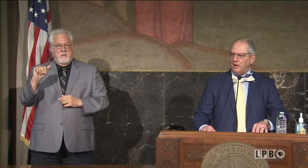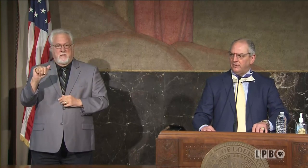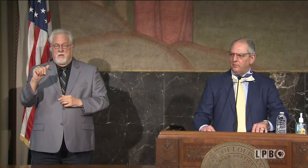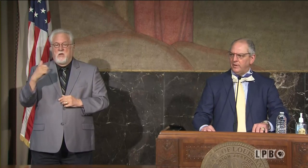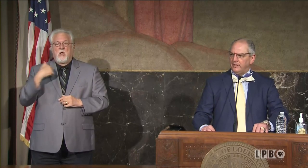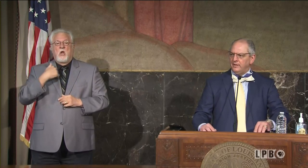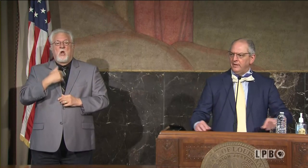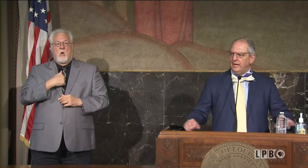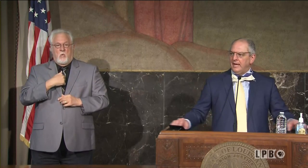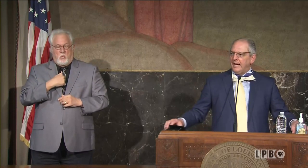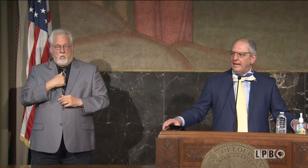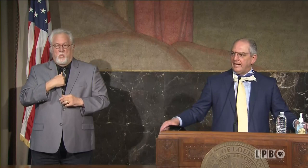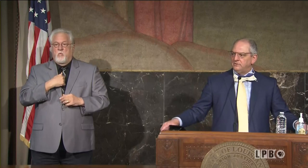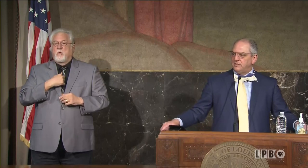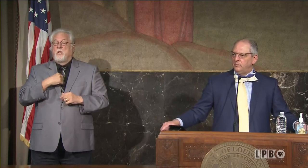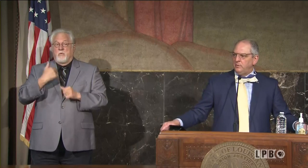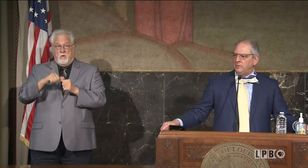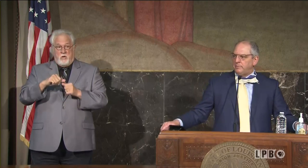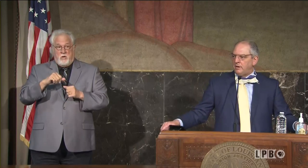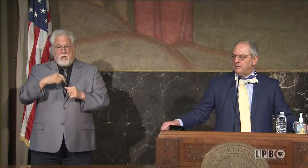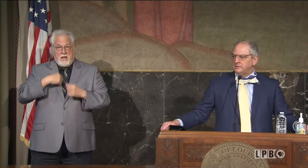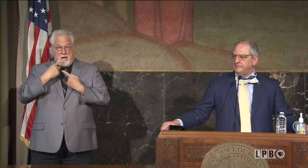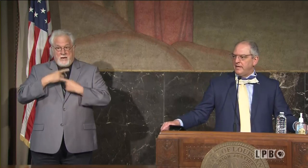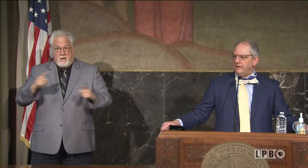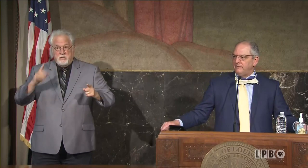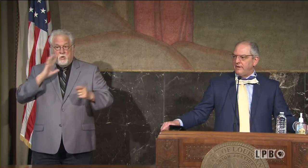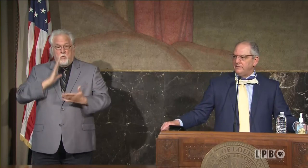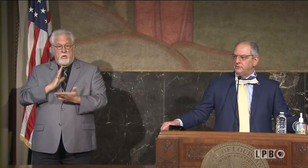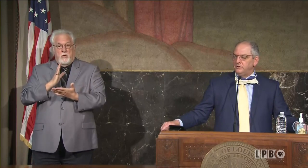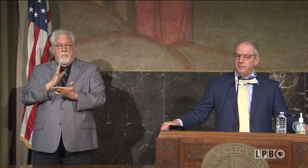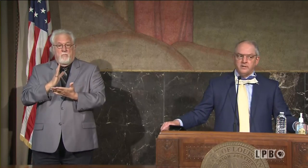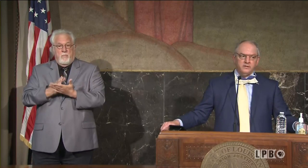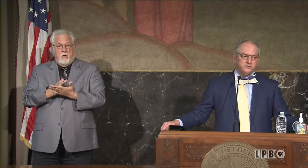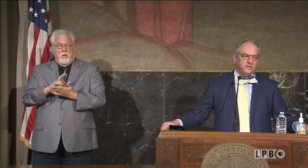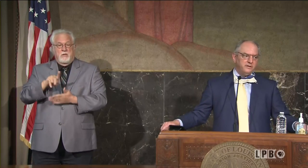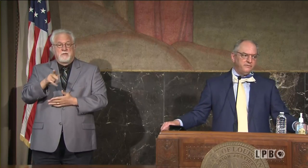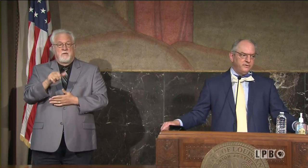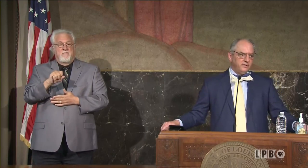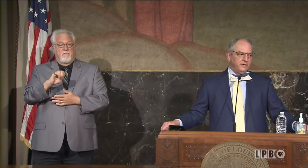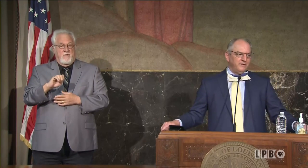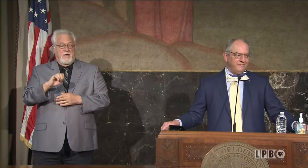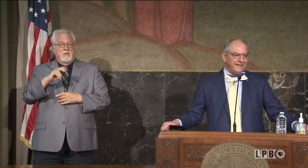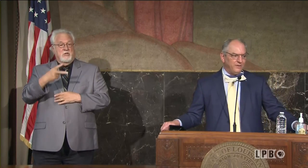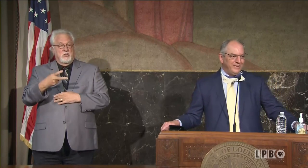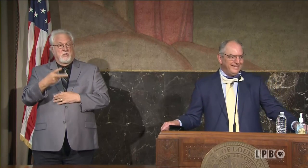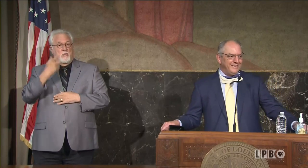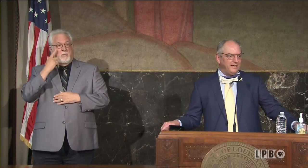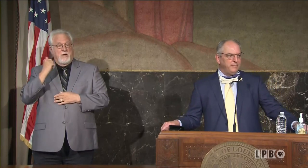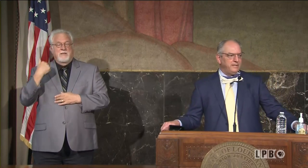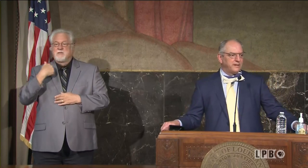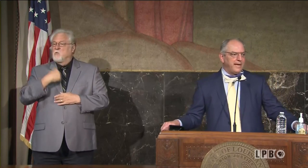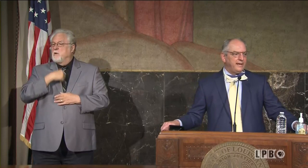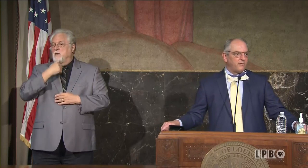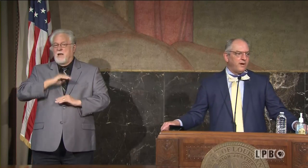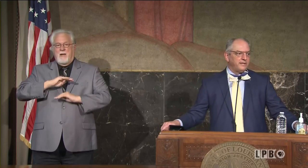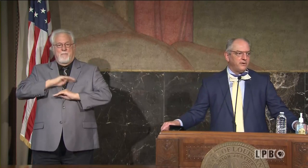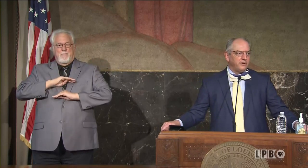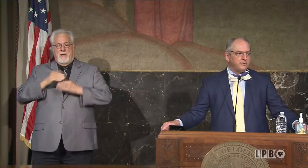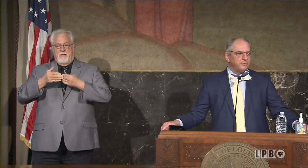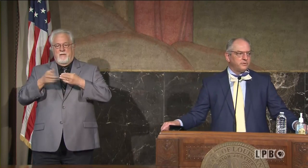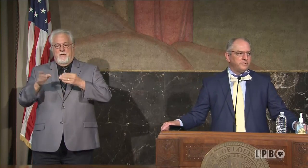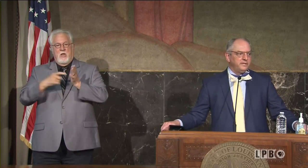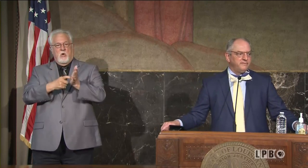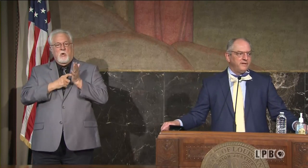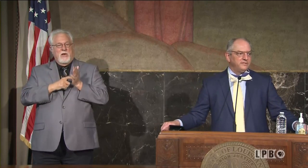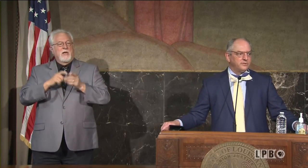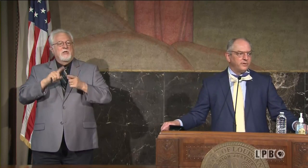will recall that when I announced that we would pause in phase 2 because of the fact that we did not meet the gating criteria